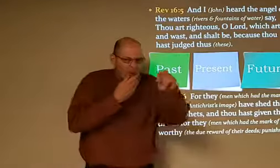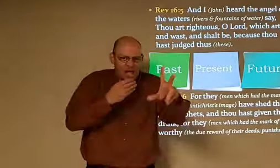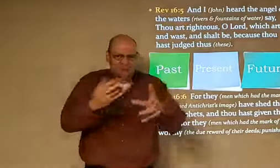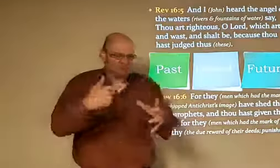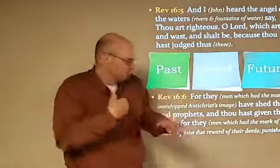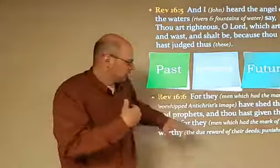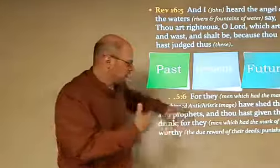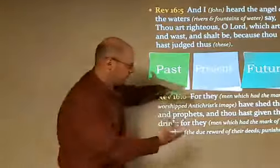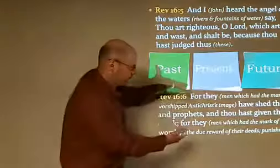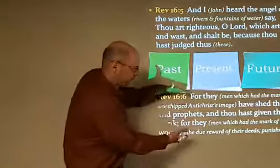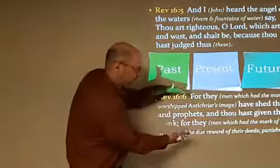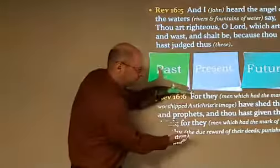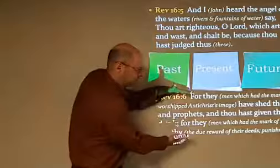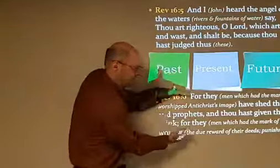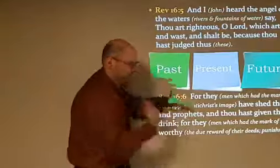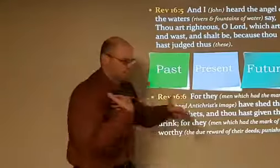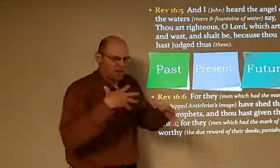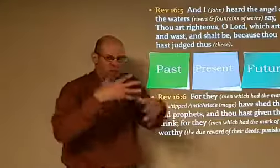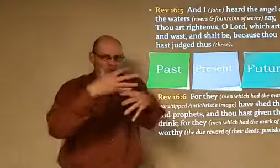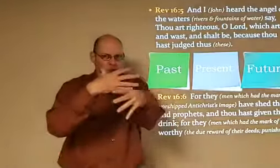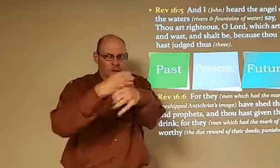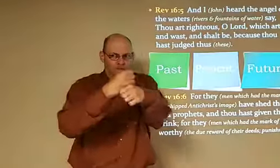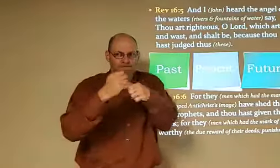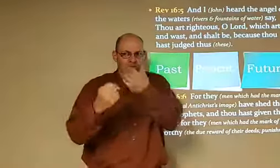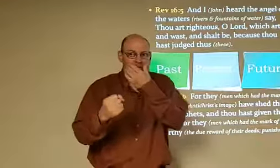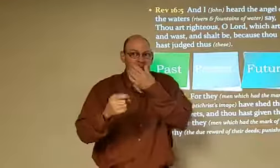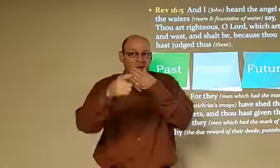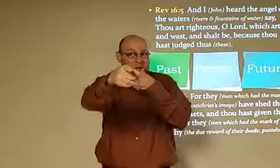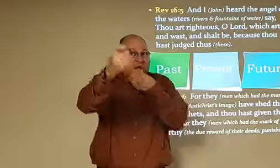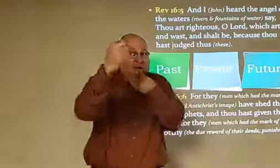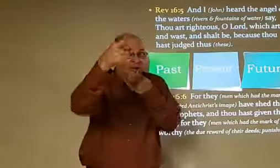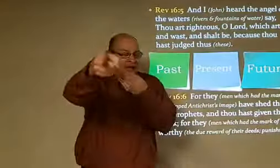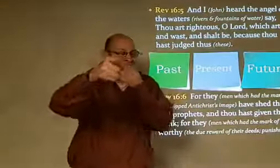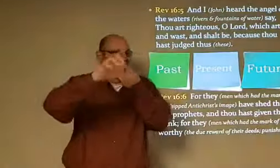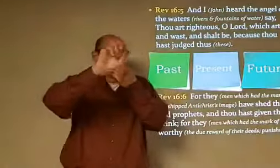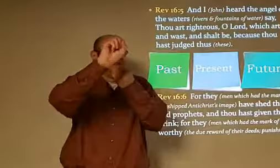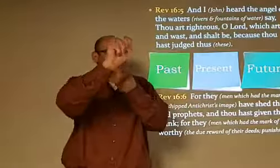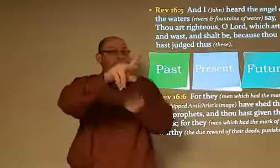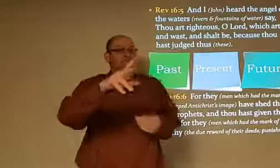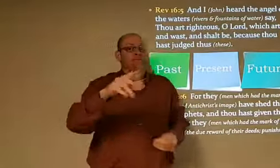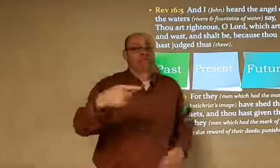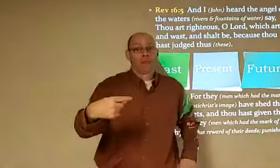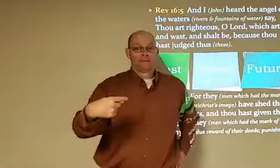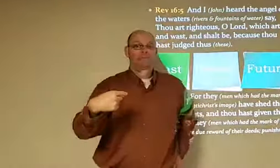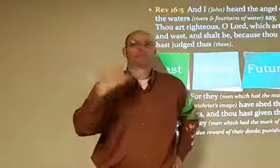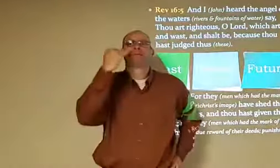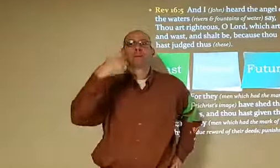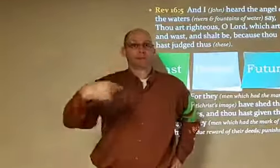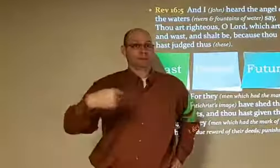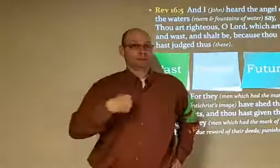It says, "For they are worthy," meaning they are getting their due reward. Let me explain something. For an